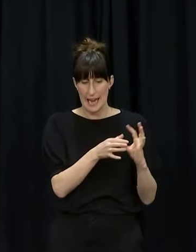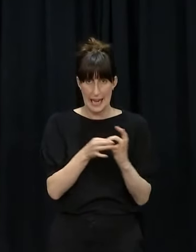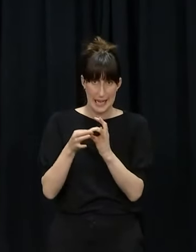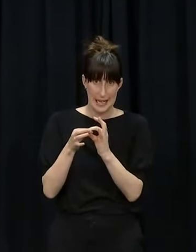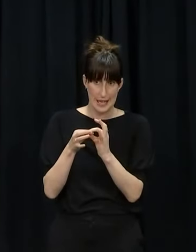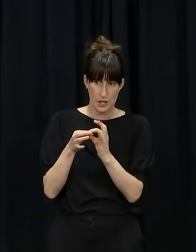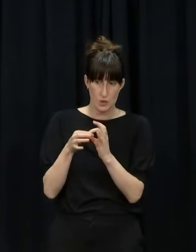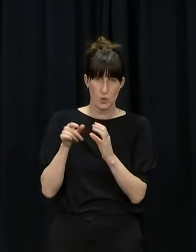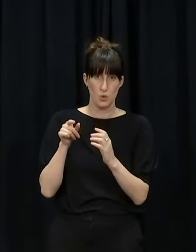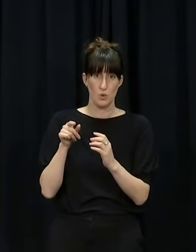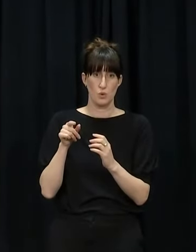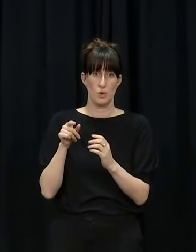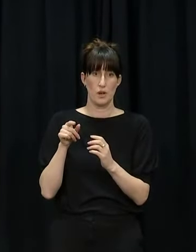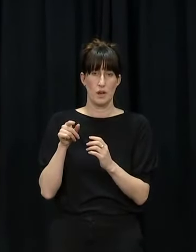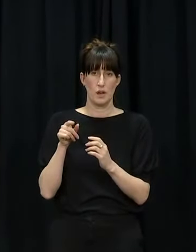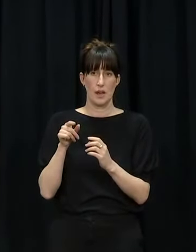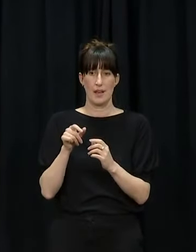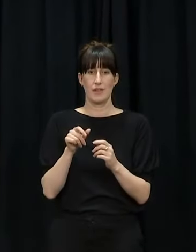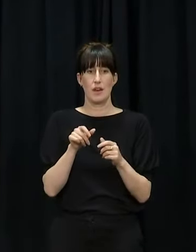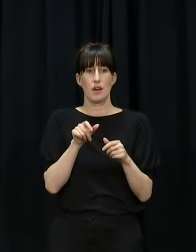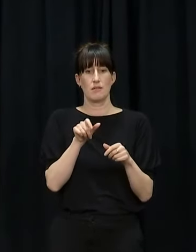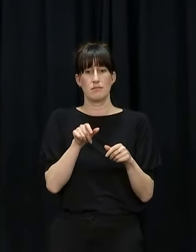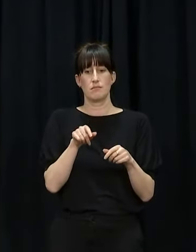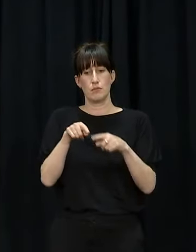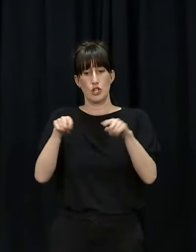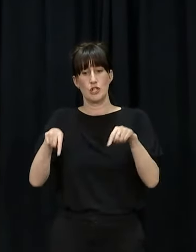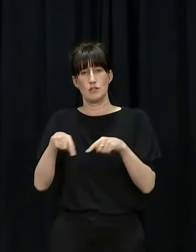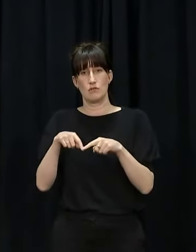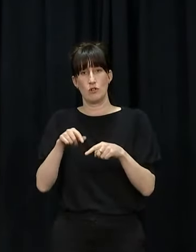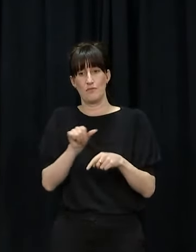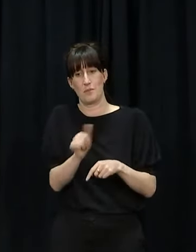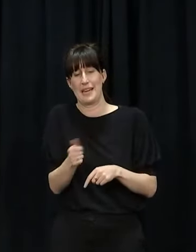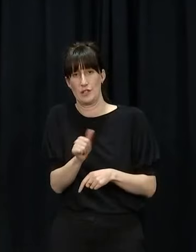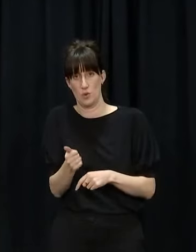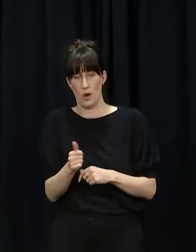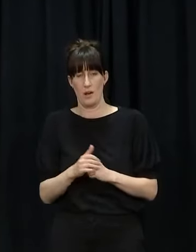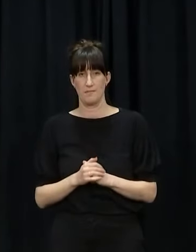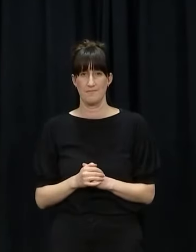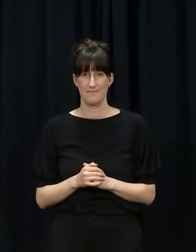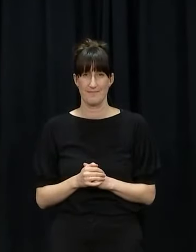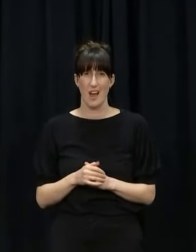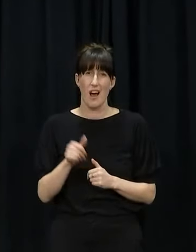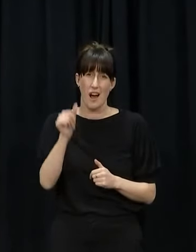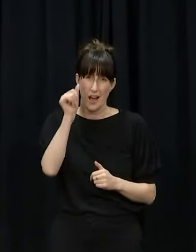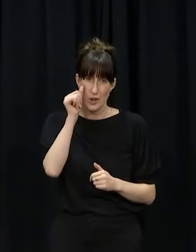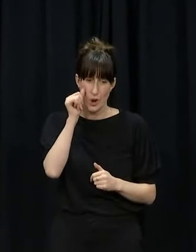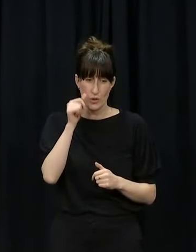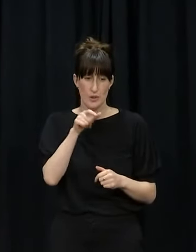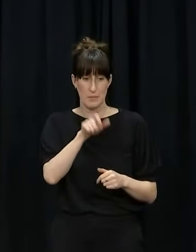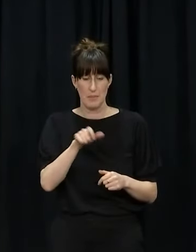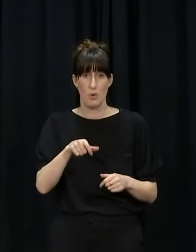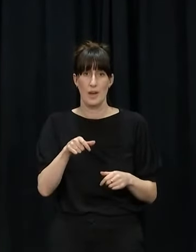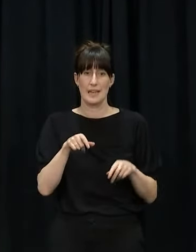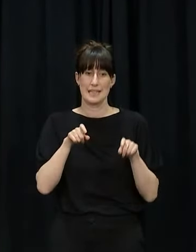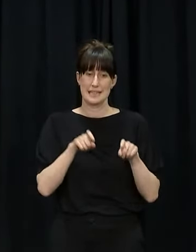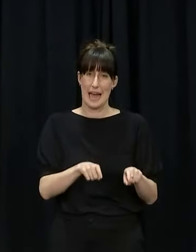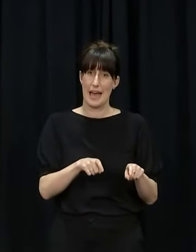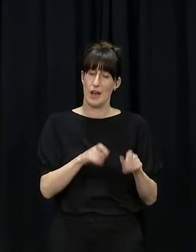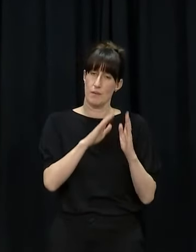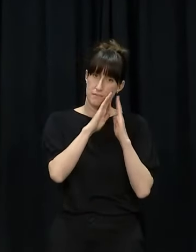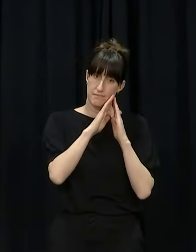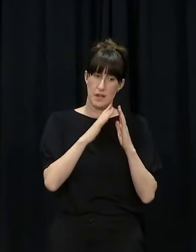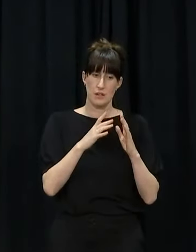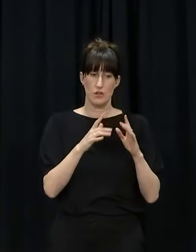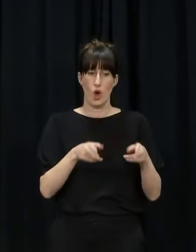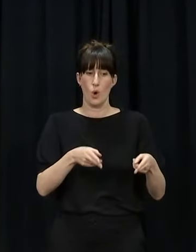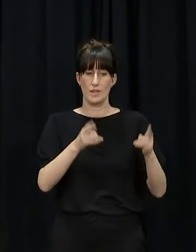to the case in the room next door. This is, of course, disruptive for those who had planned to leave or were planning to leave, and